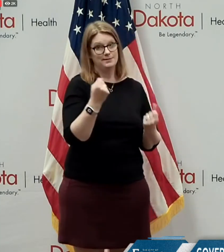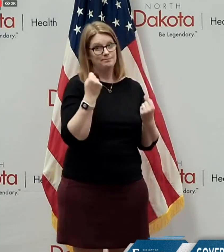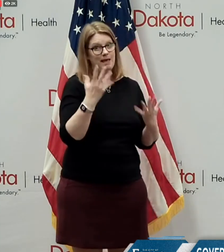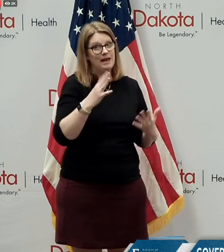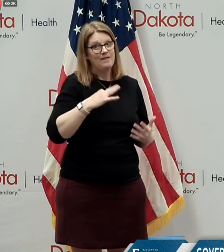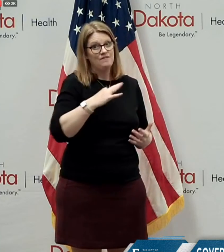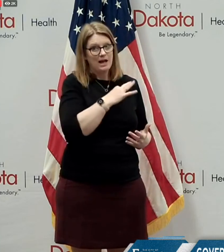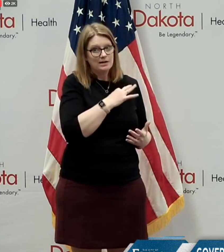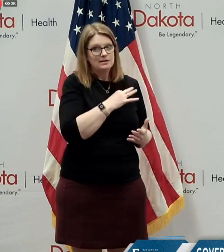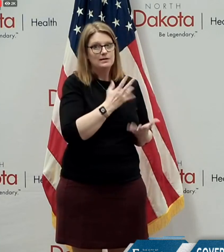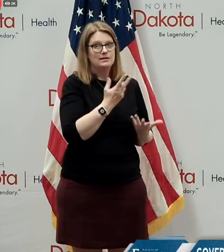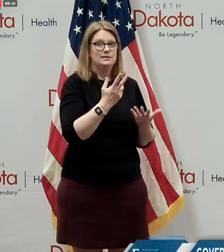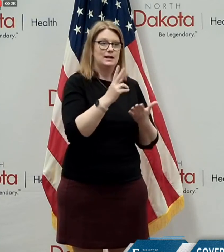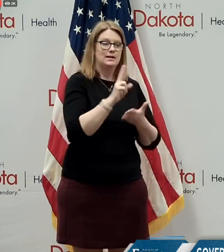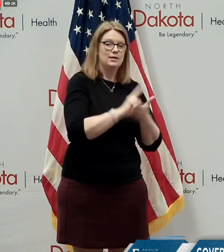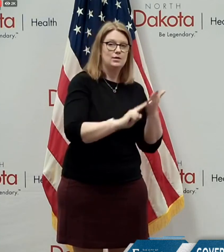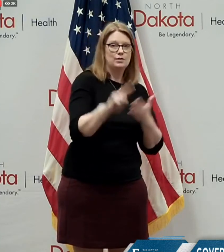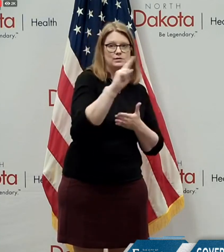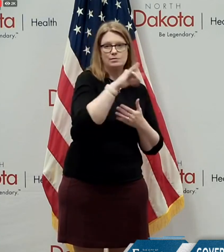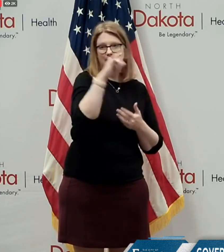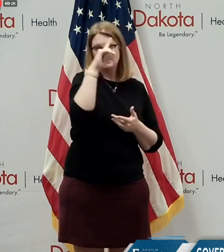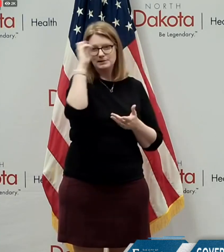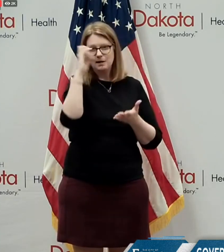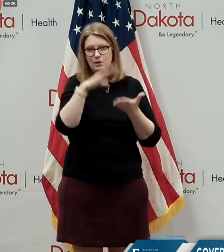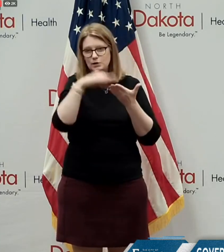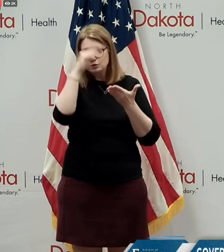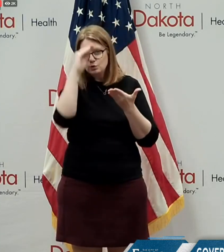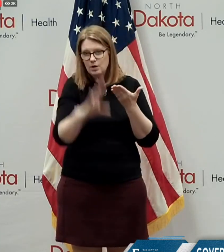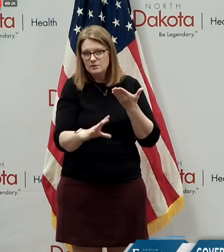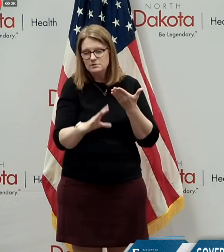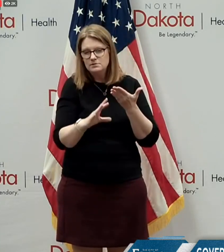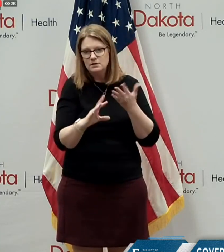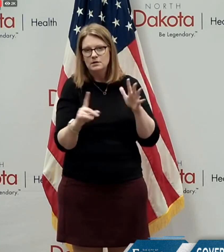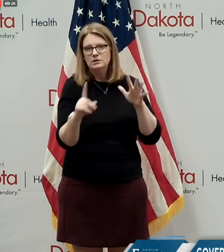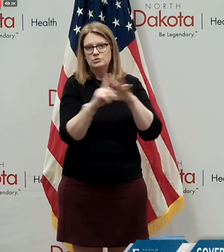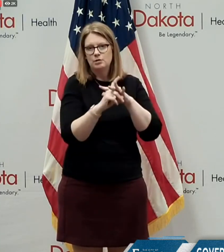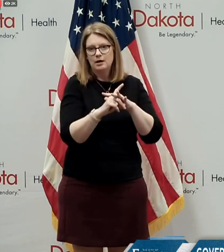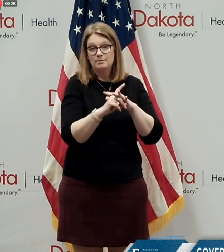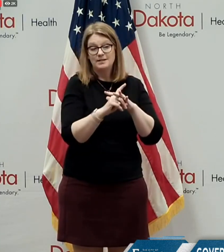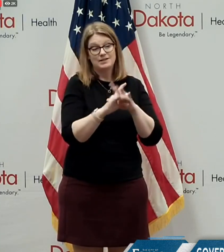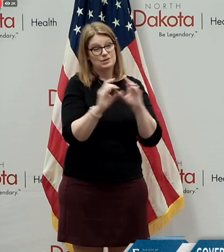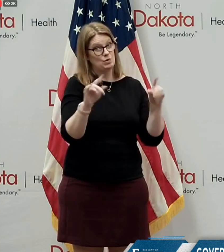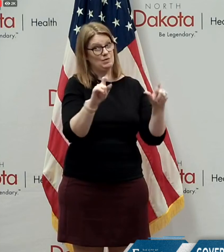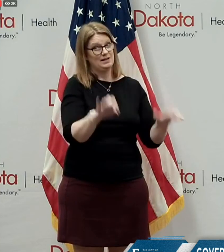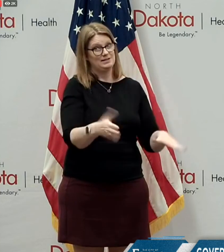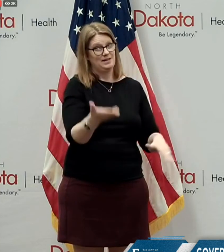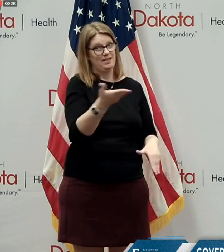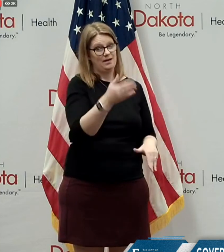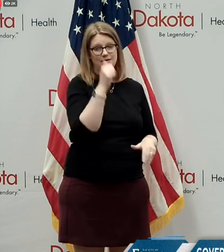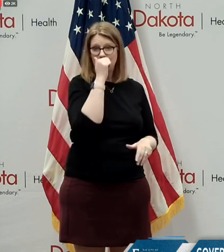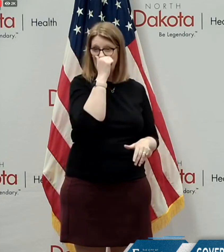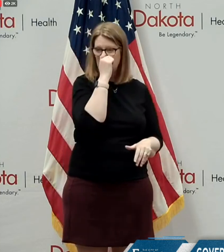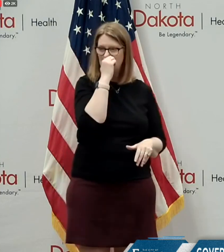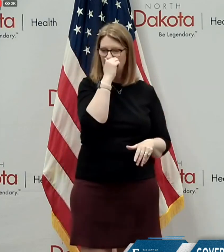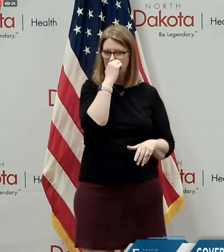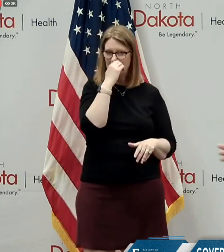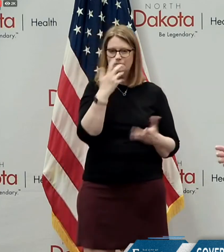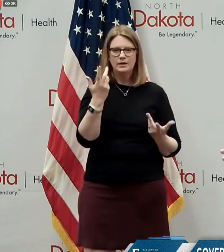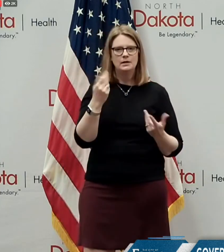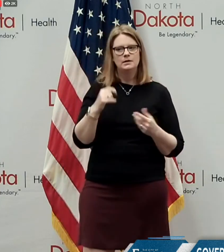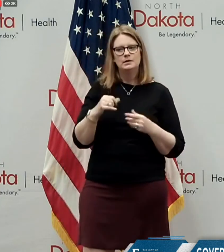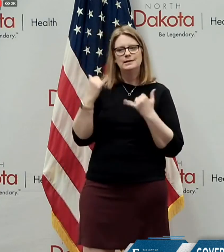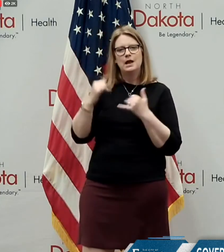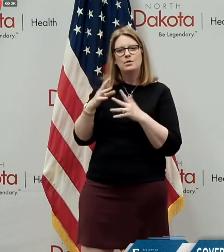over the summer. We got summer students coming back. We haven't really done any testing there, but when we start thinking about how do we get smart about testing